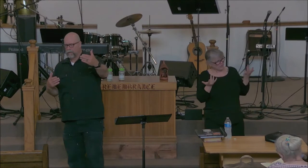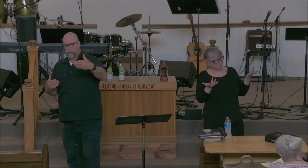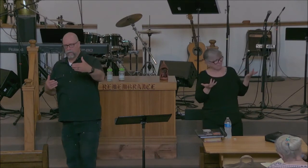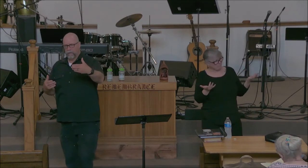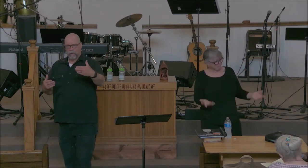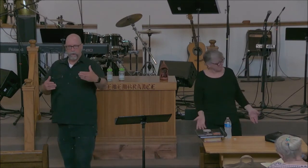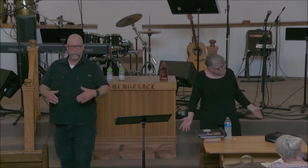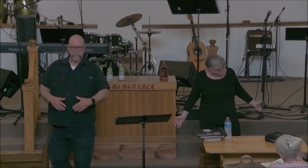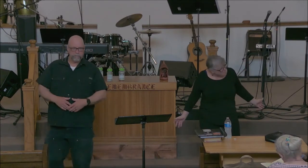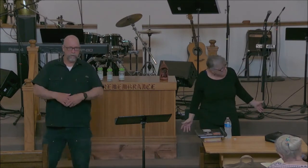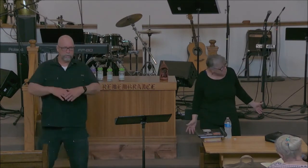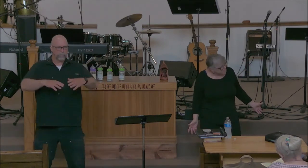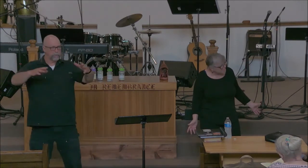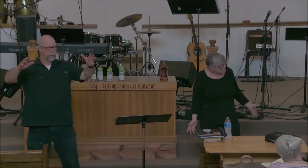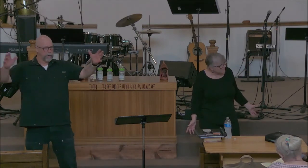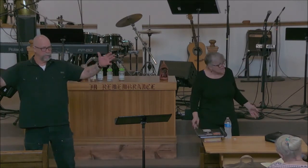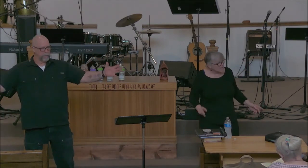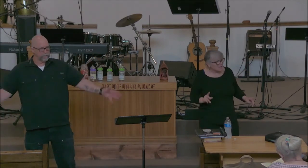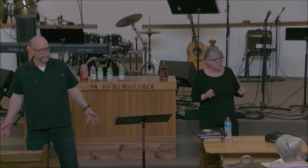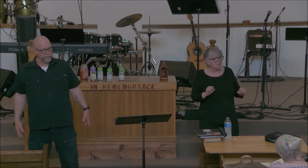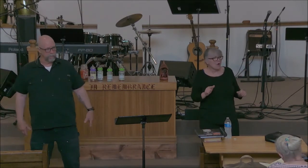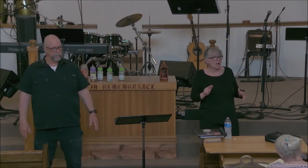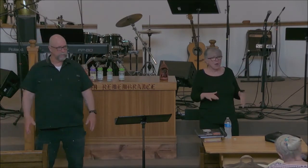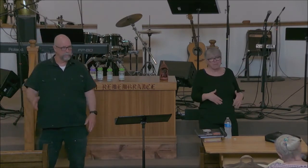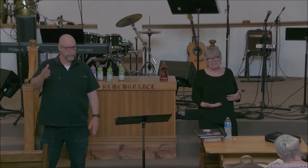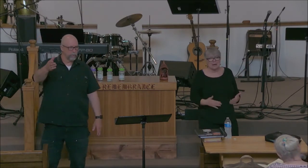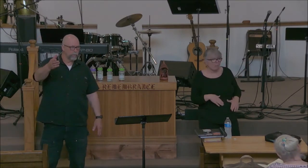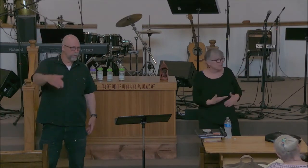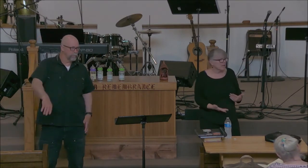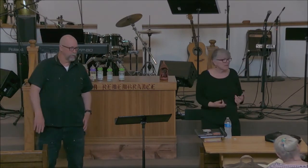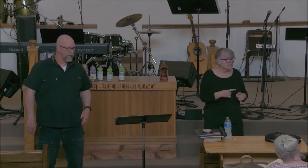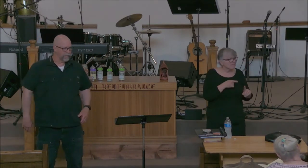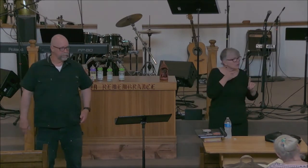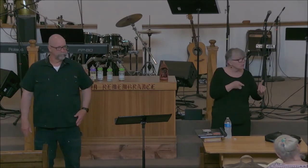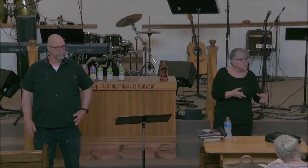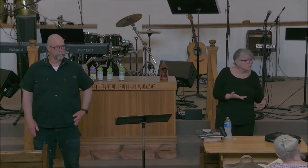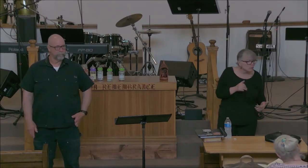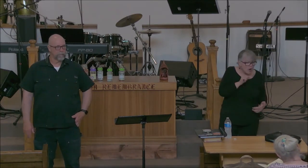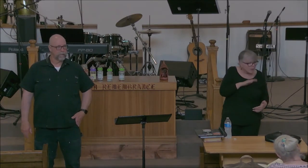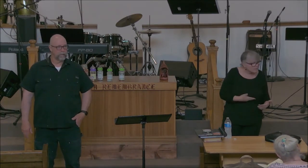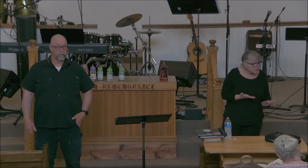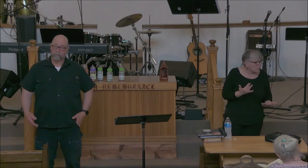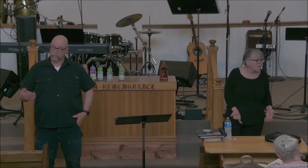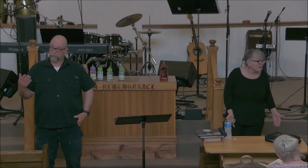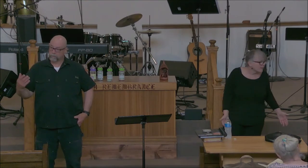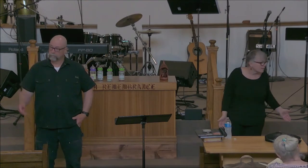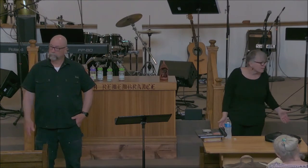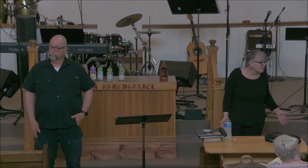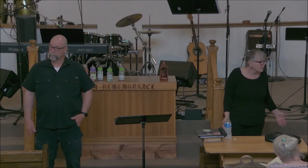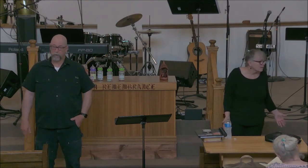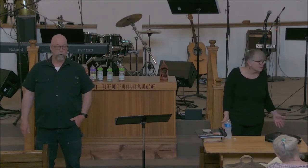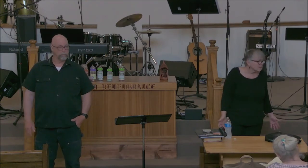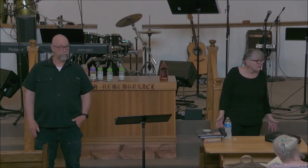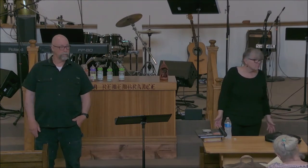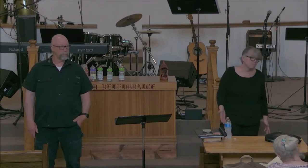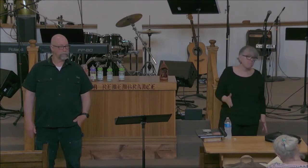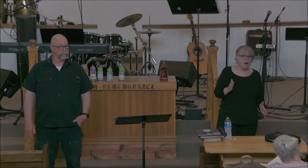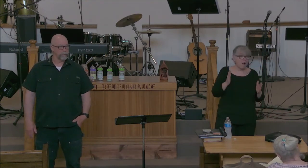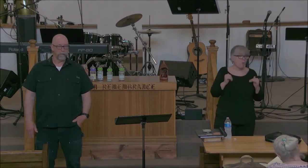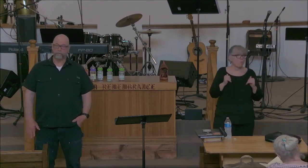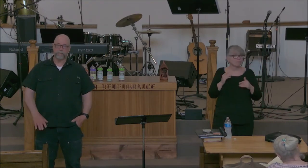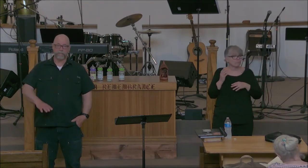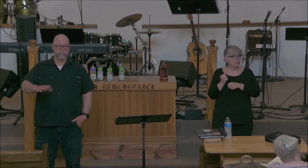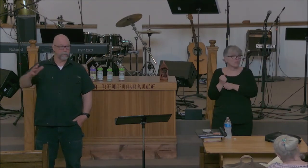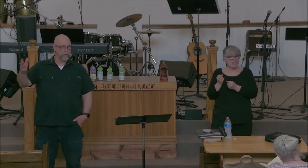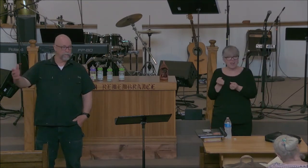all, everybody's all Twitter-pated about this stuff except you. What's up with that? Well, my hope, my trust,